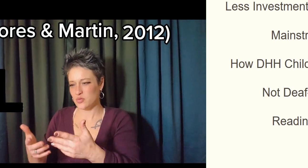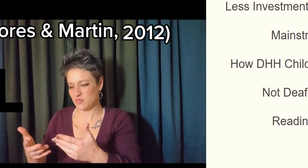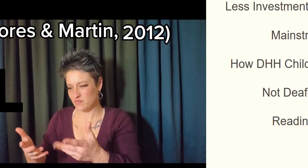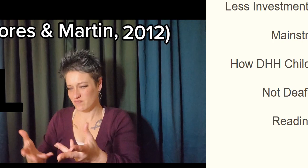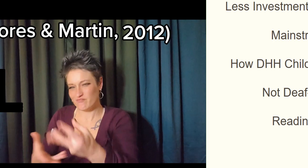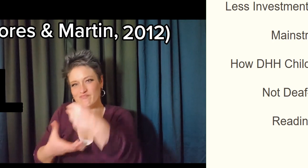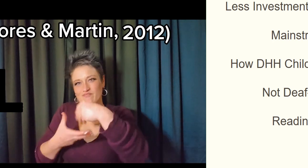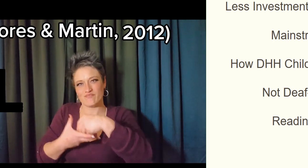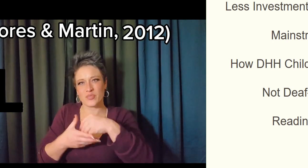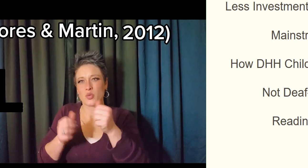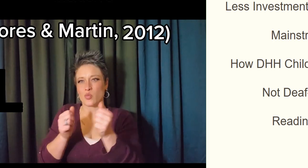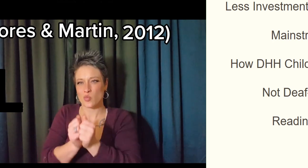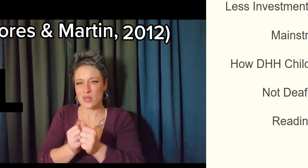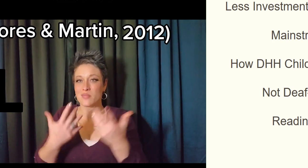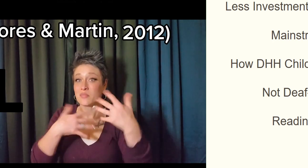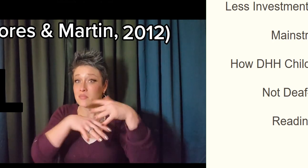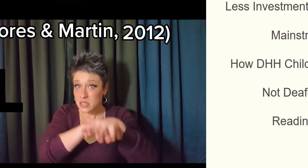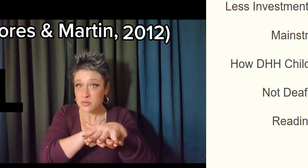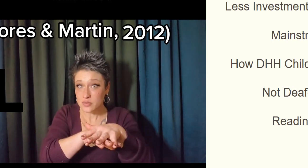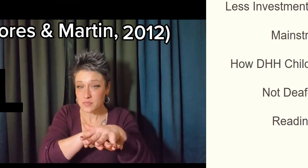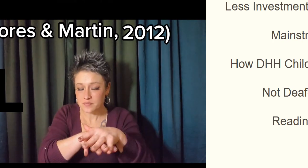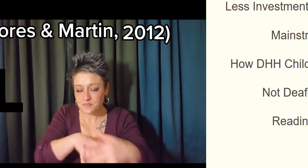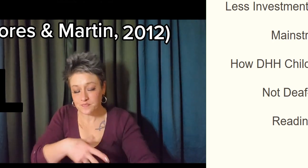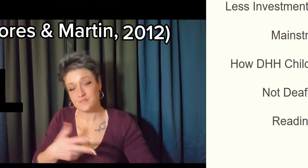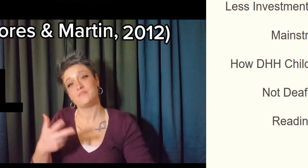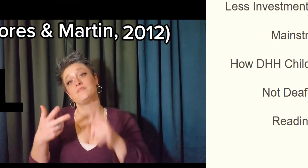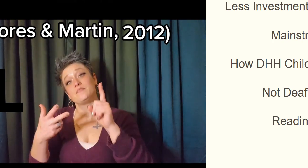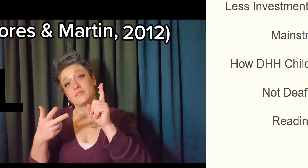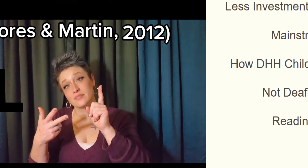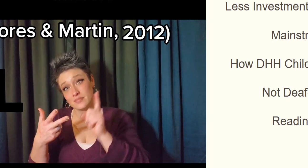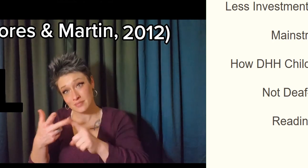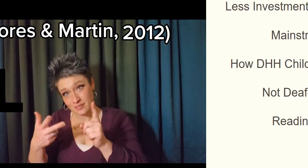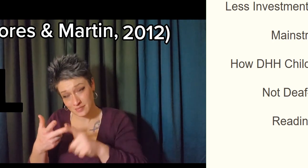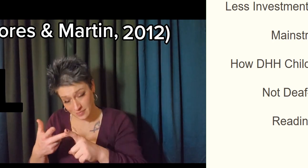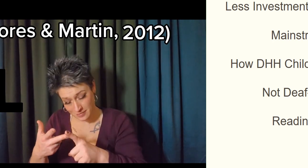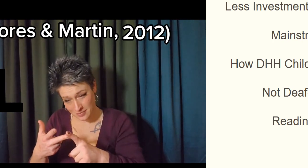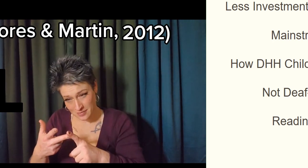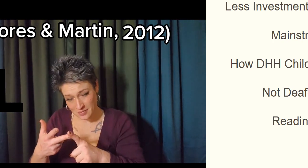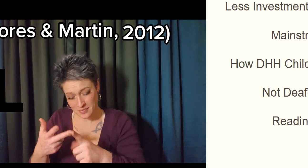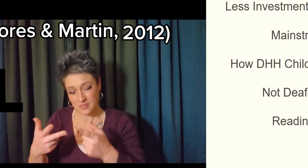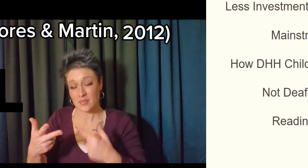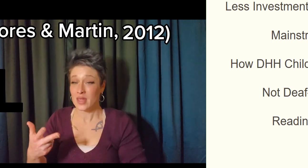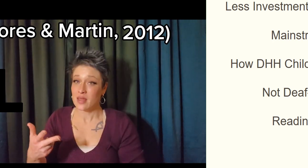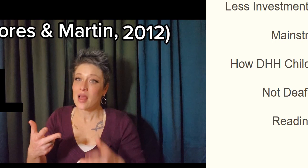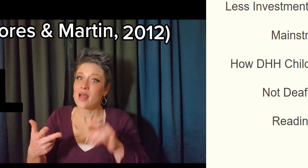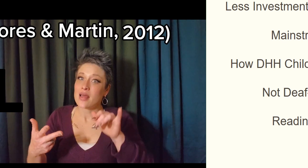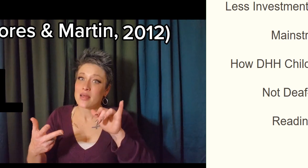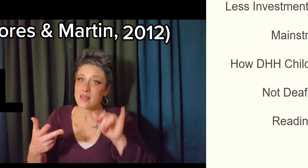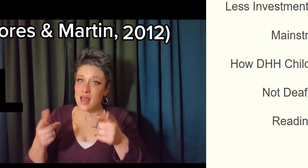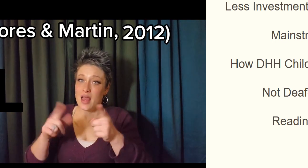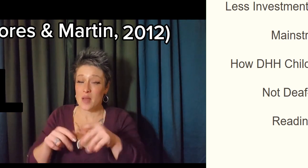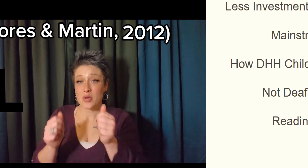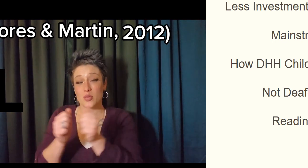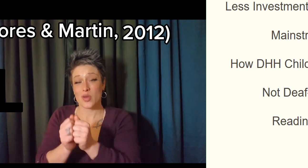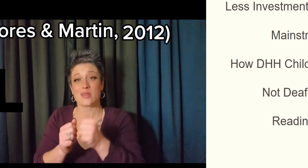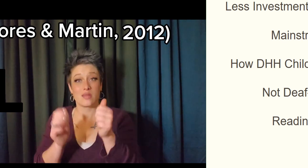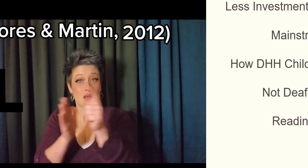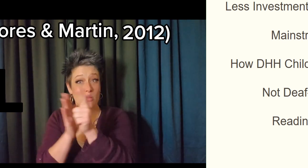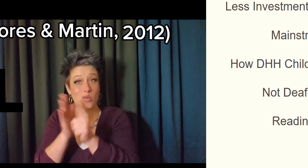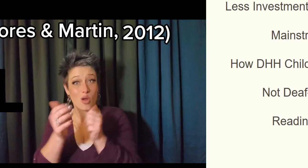work. So they were figuring out how to do more of that inclusive mainstreaming approach.